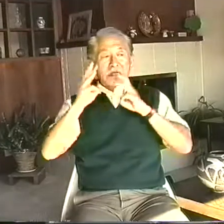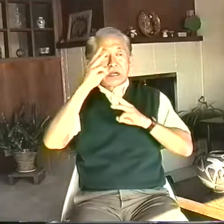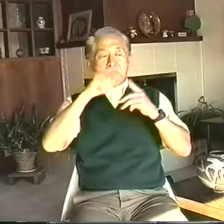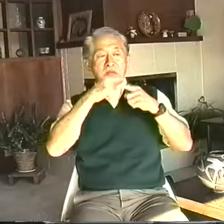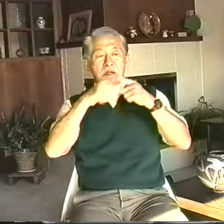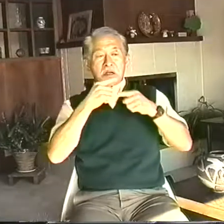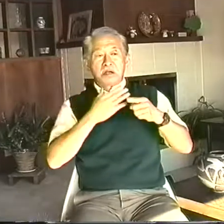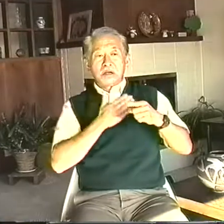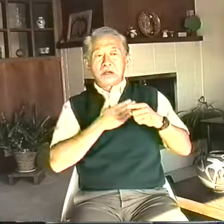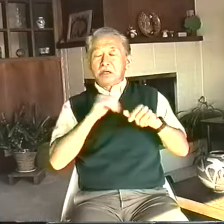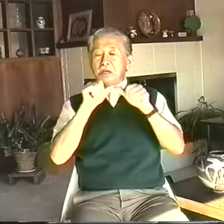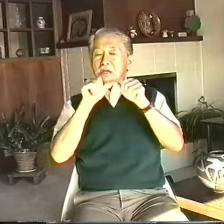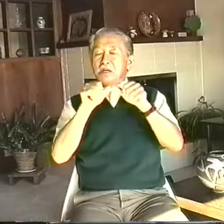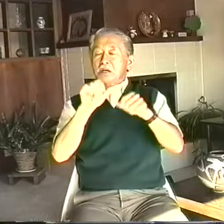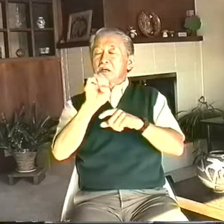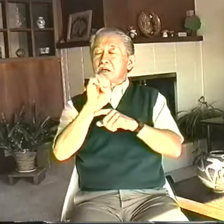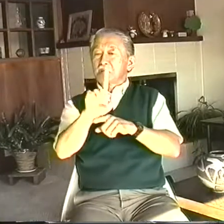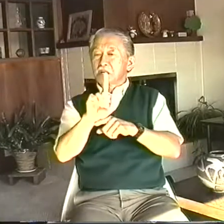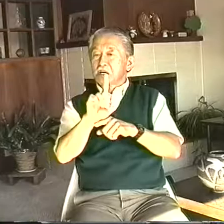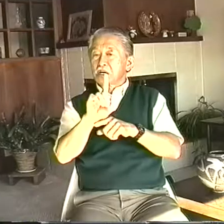Americans might aid the Japanese forces.